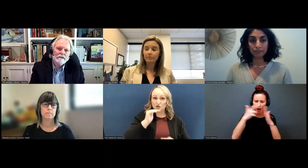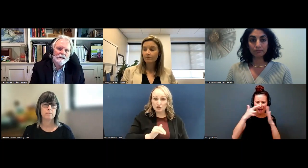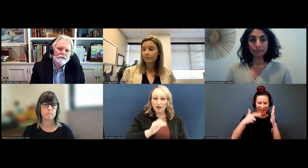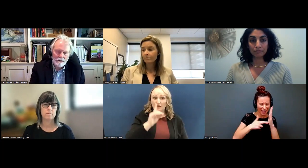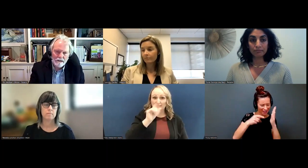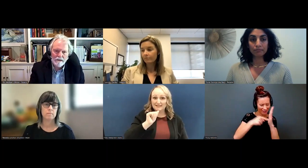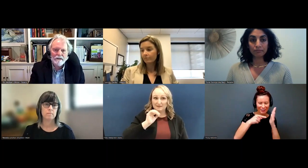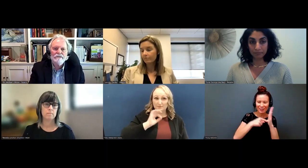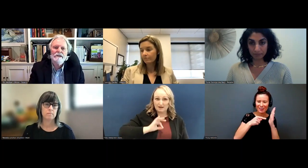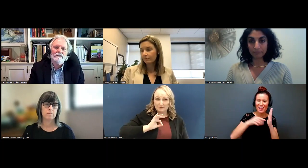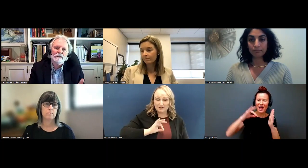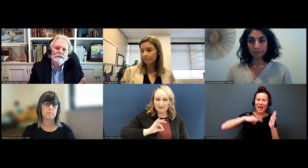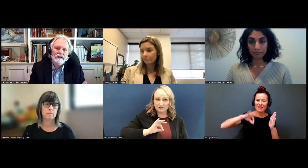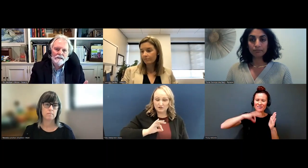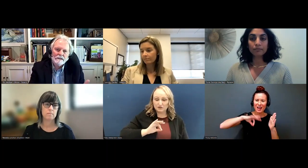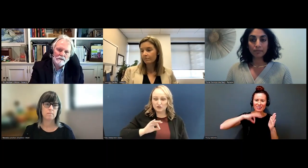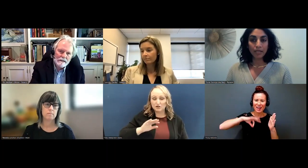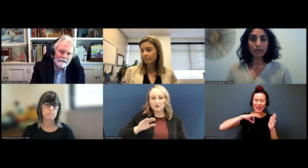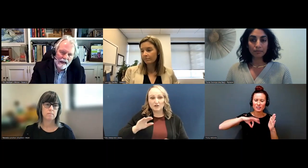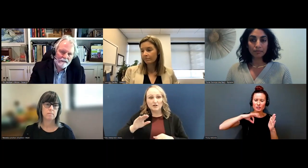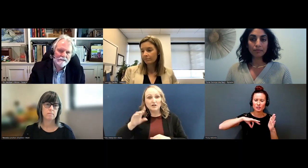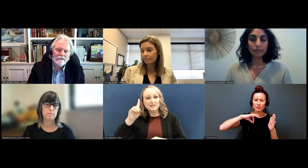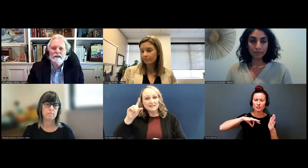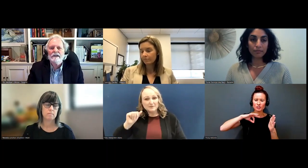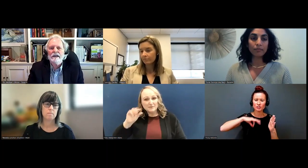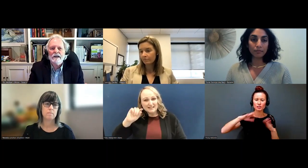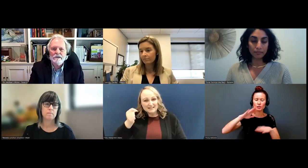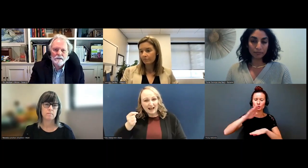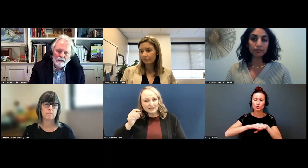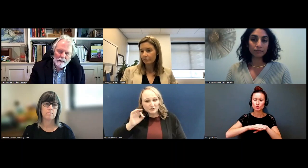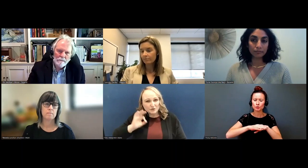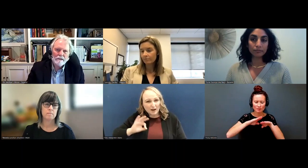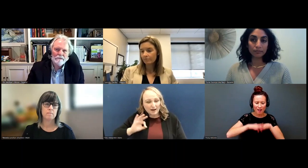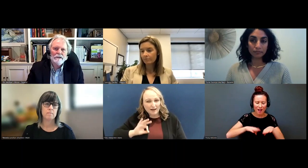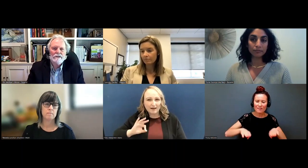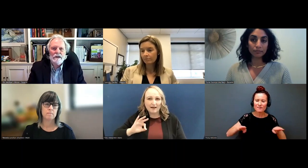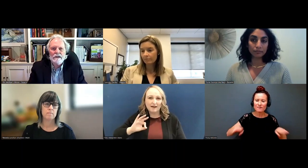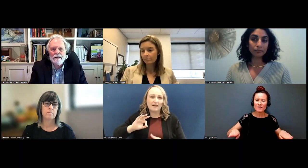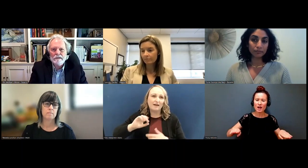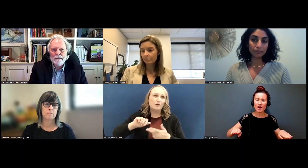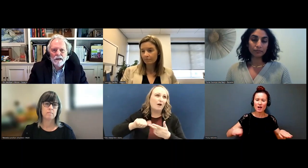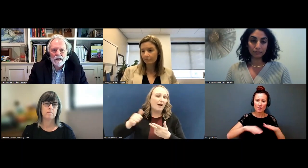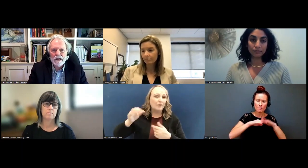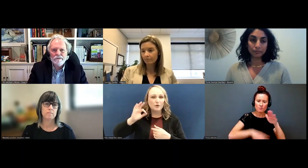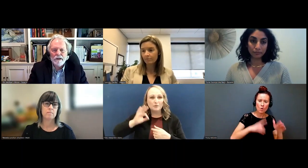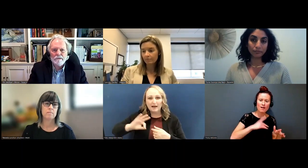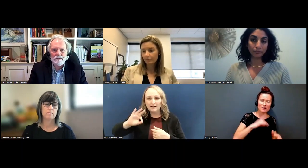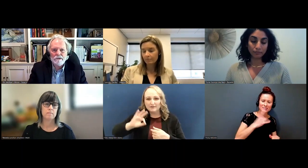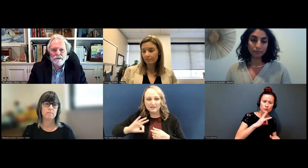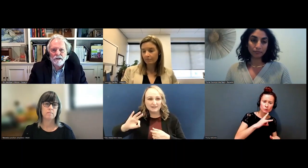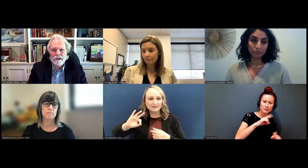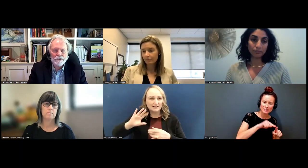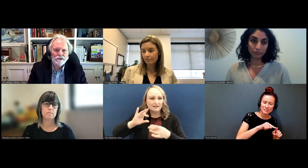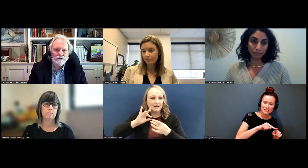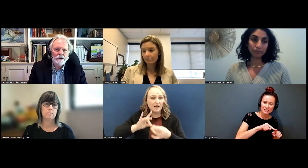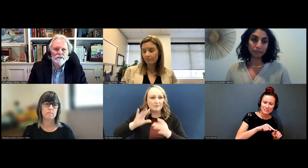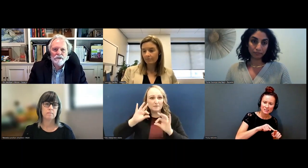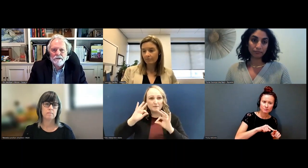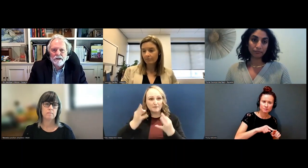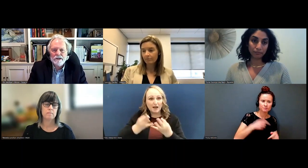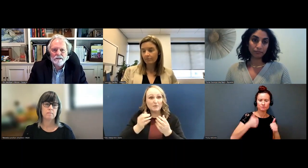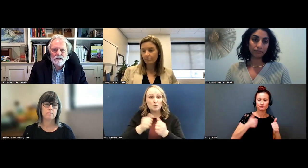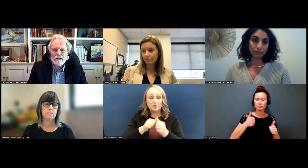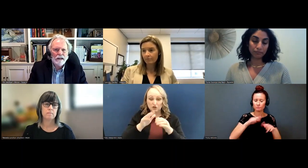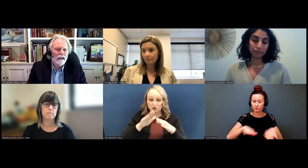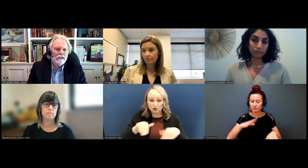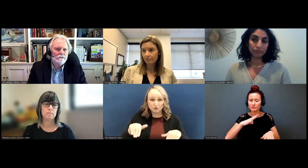the Child Disability Benefit, or the Disability Tax Credit and other benefits targeted at families with children and youth